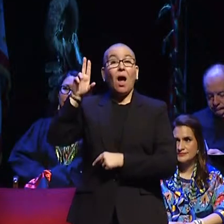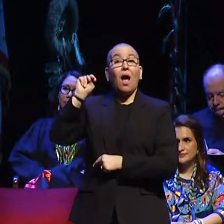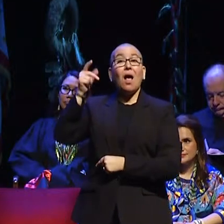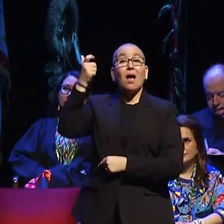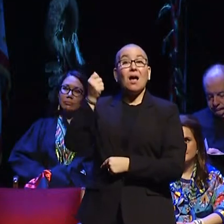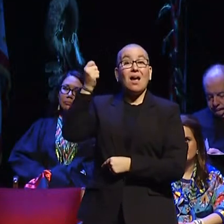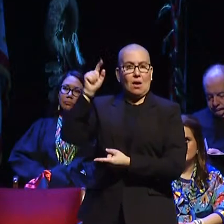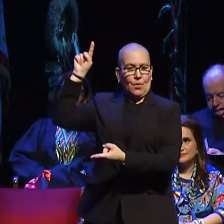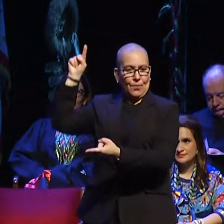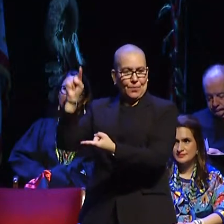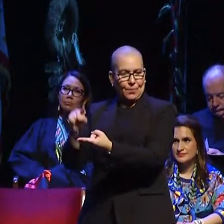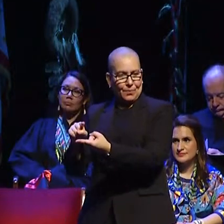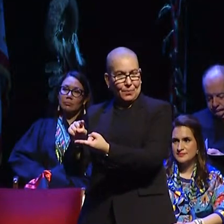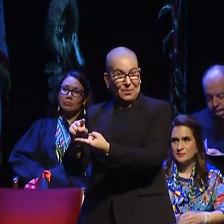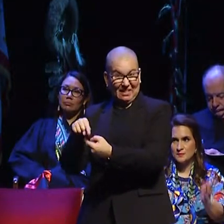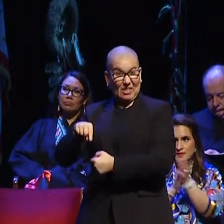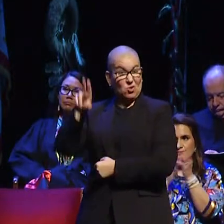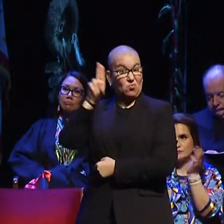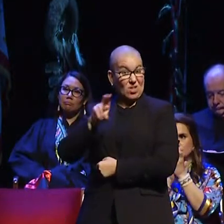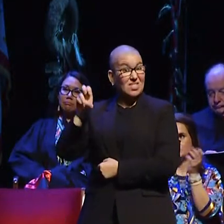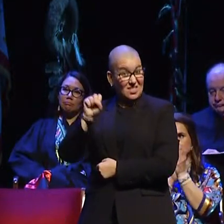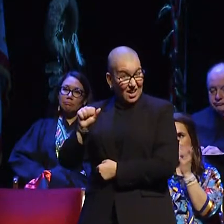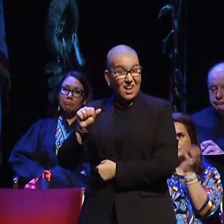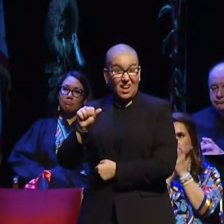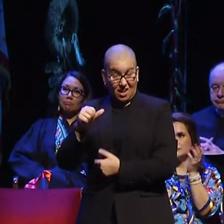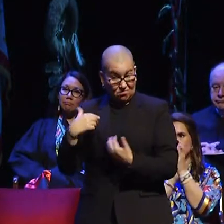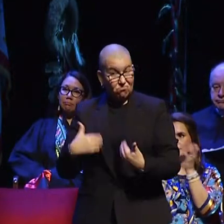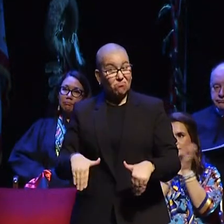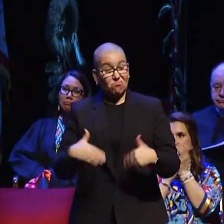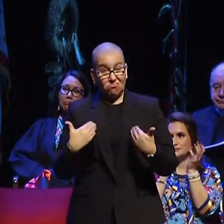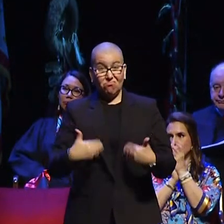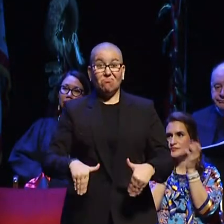in the history of our country.